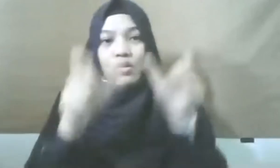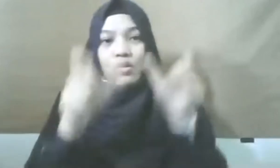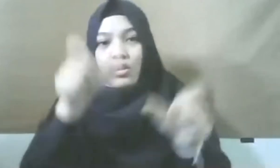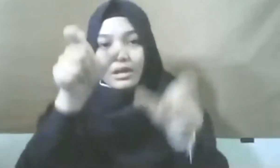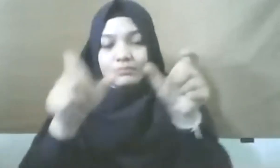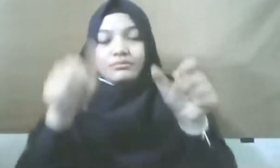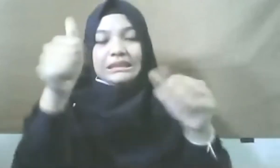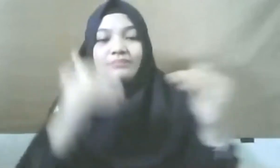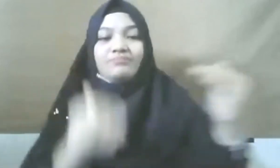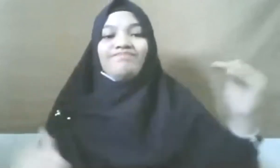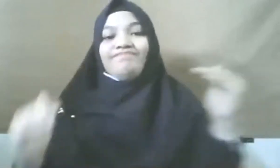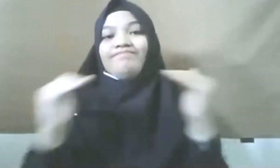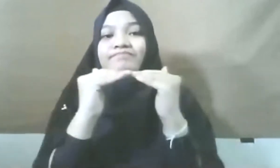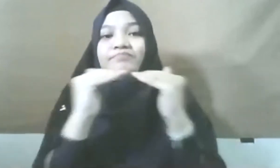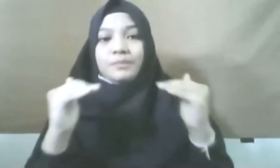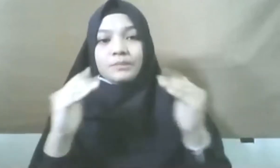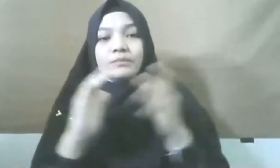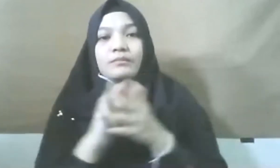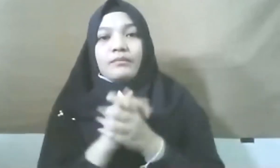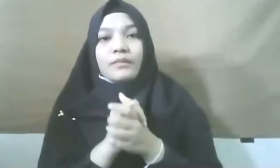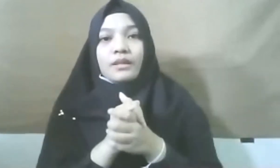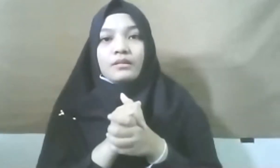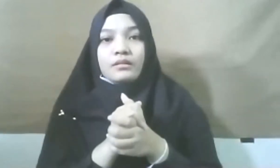who have disability,